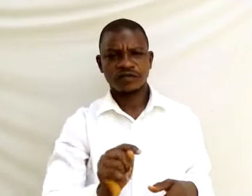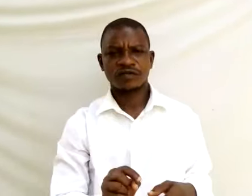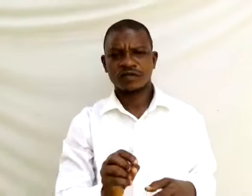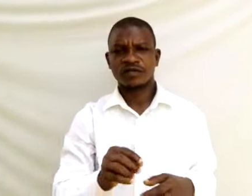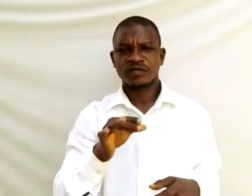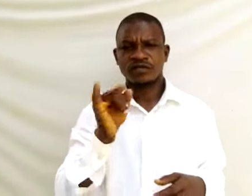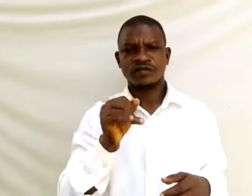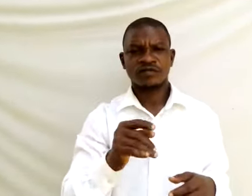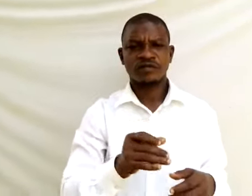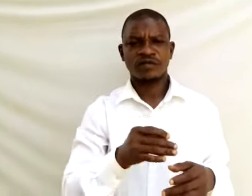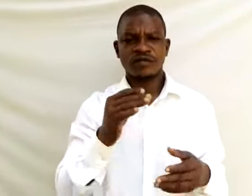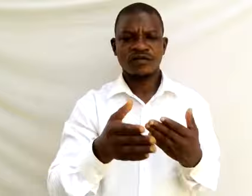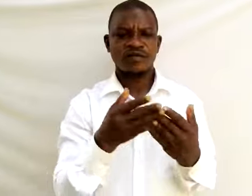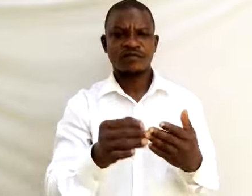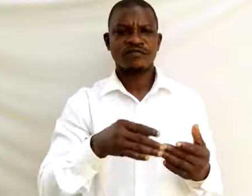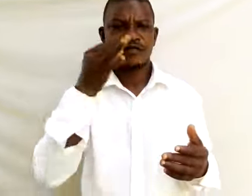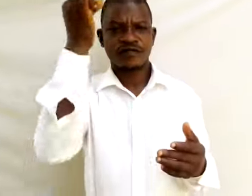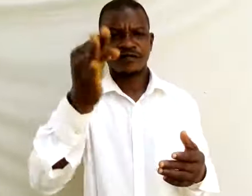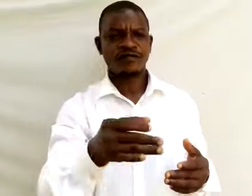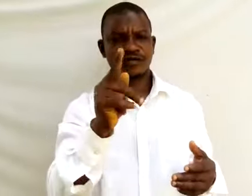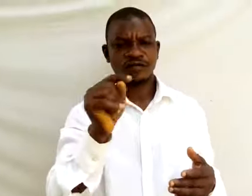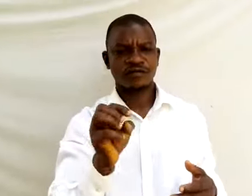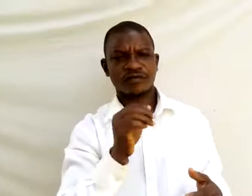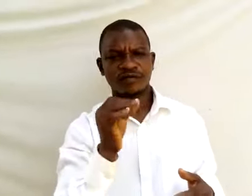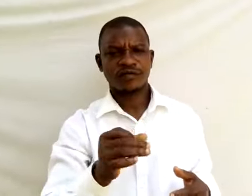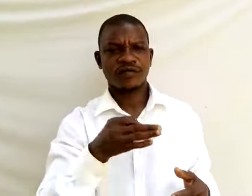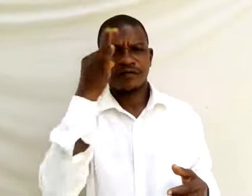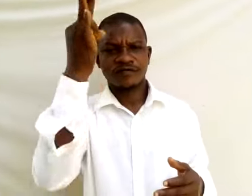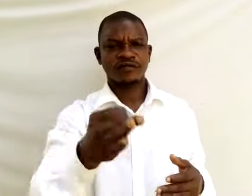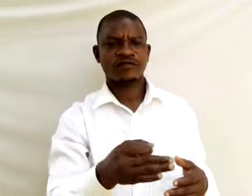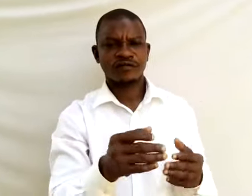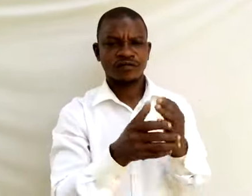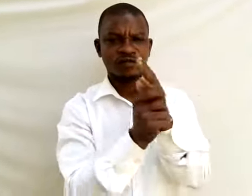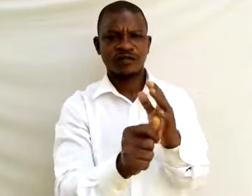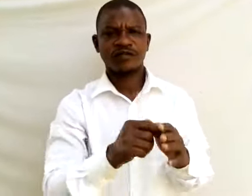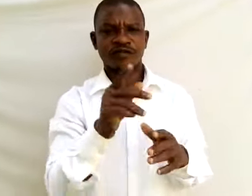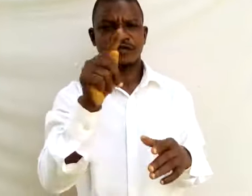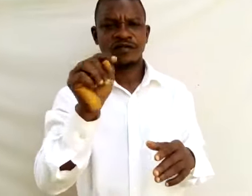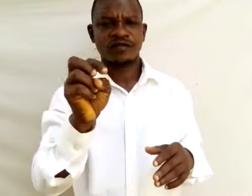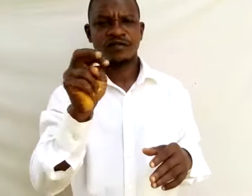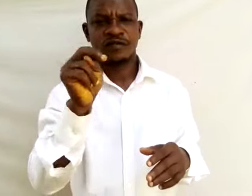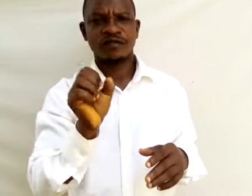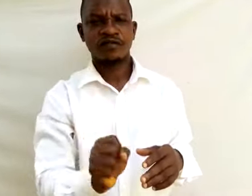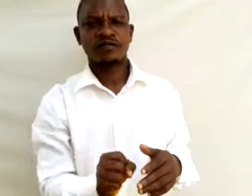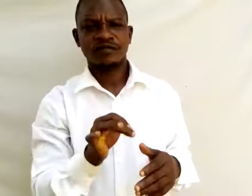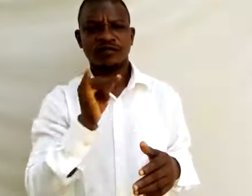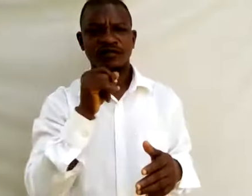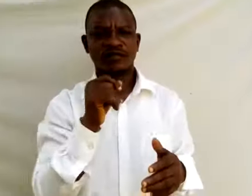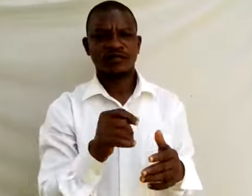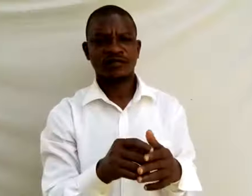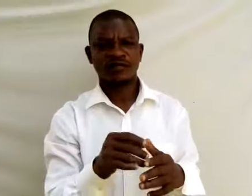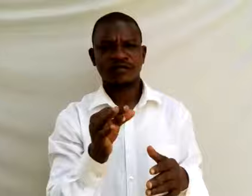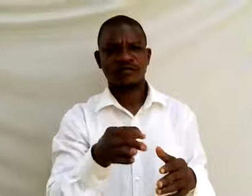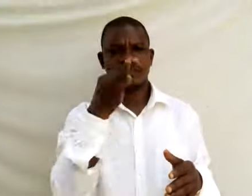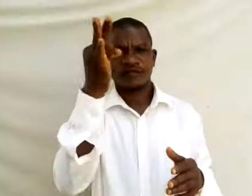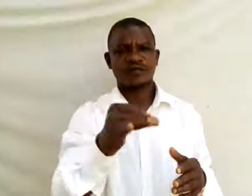simple future tense, future perfect tense, future perfect tense, future continuous